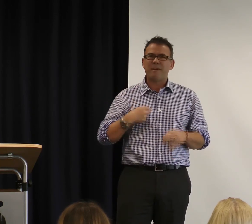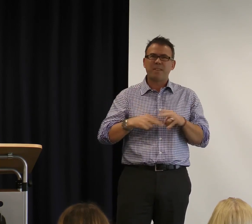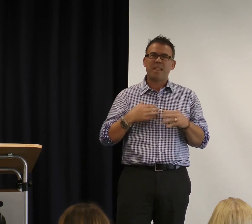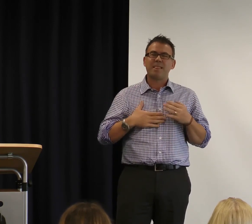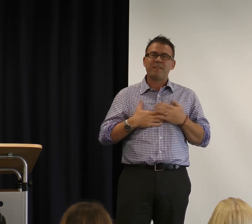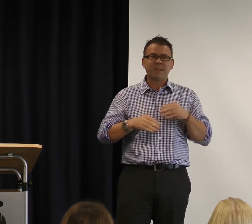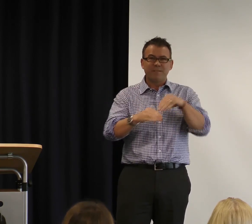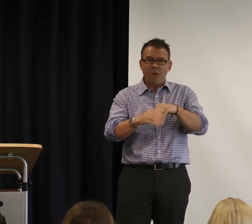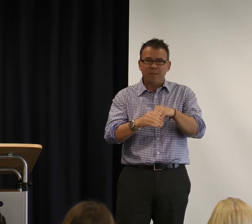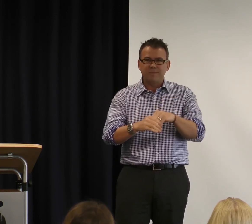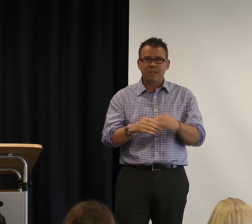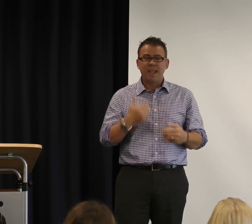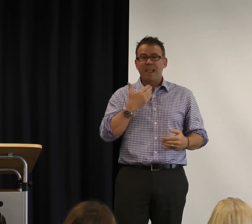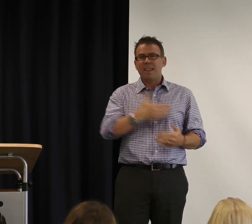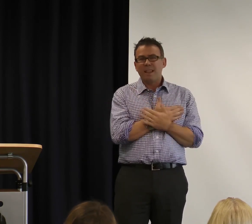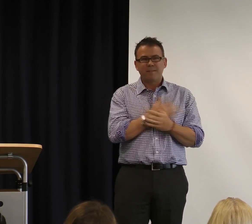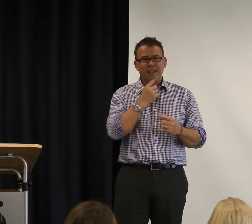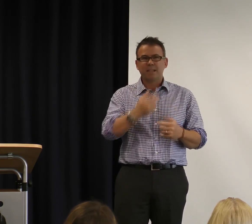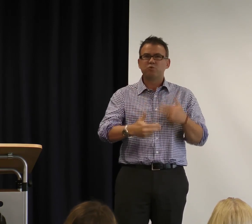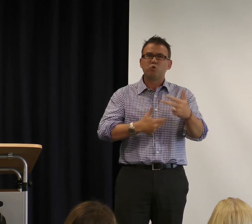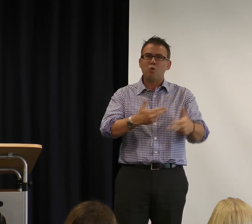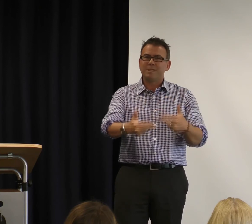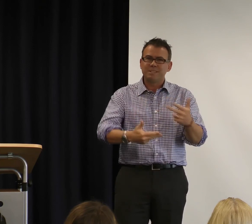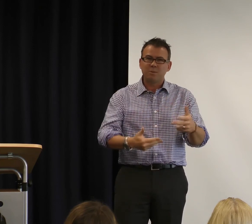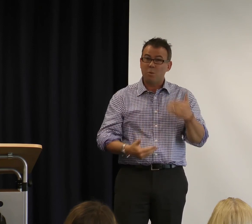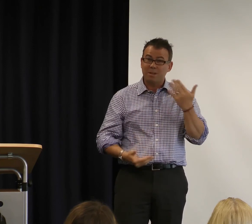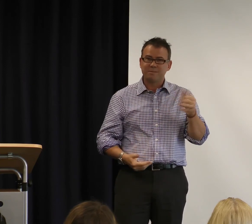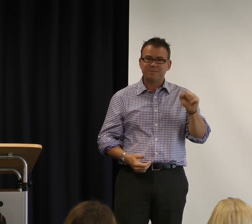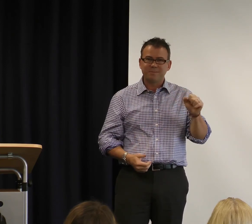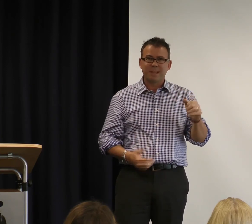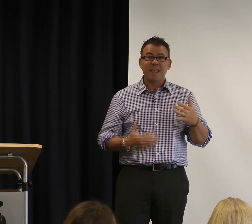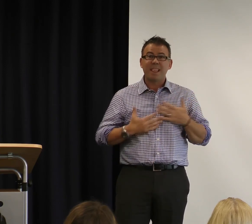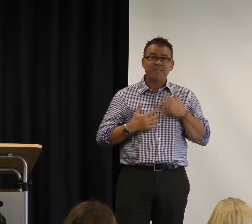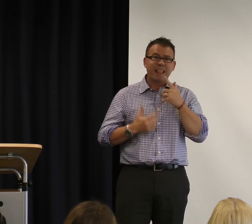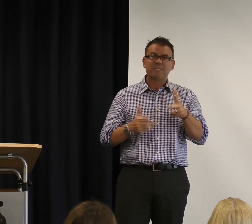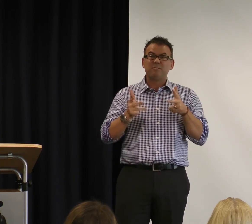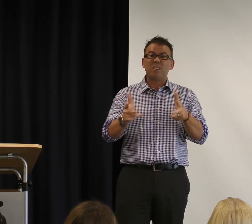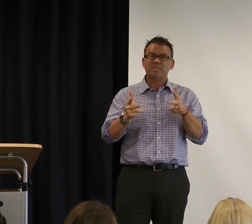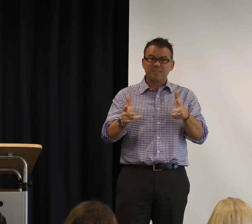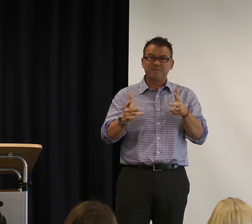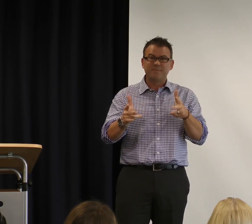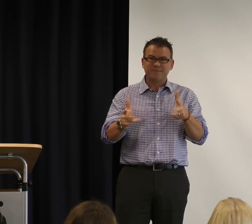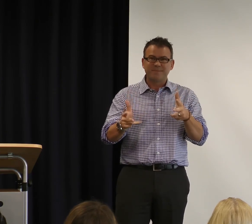doing all different types of things. My father's loved to be with people and be involved. He loved telling stories. He'd always tell stories and jokes as